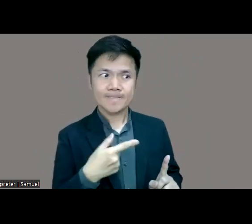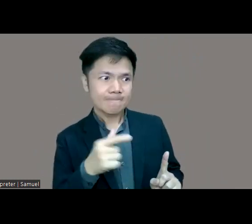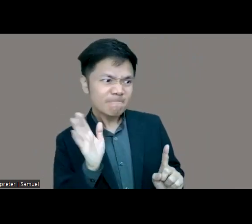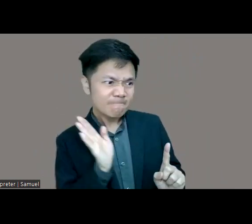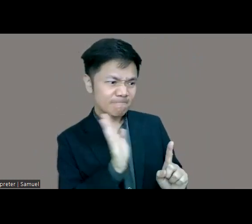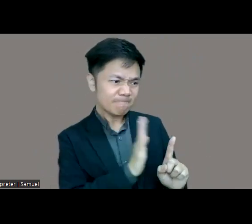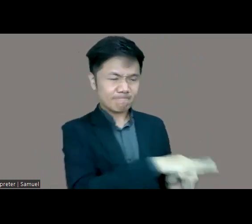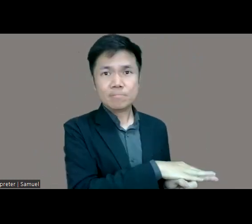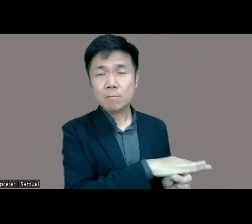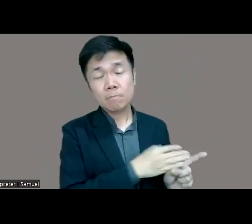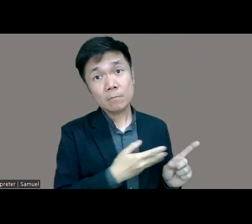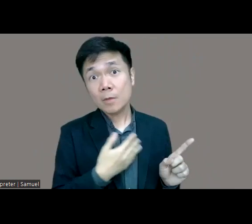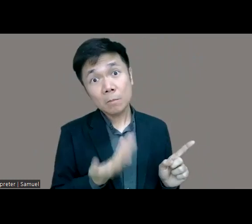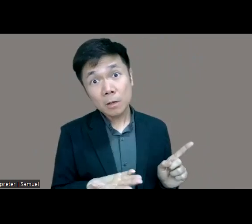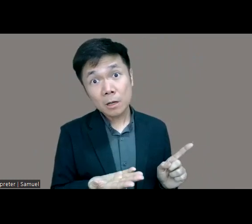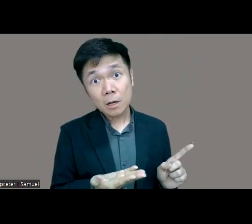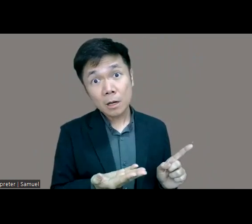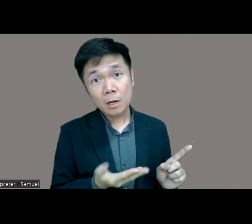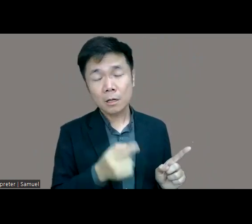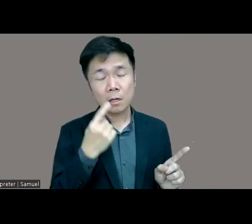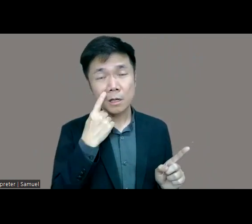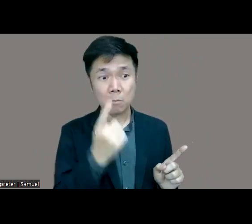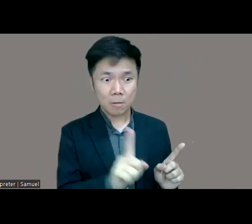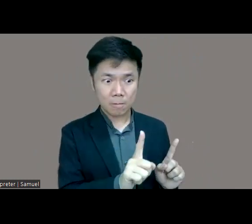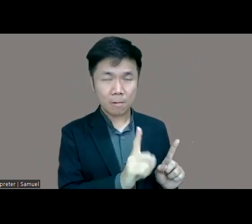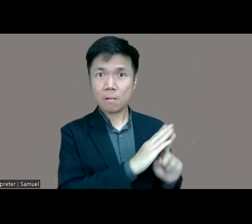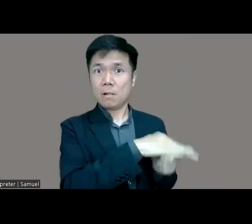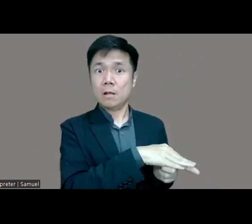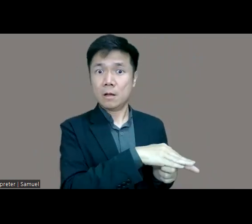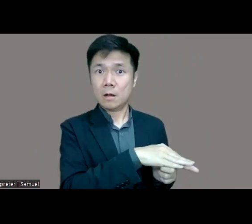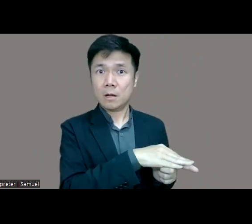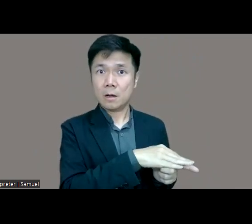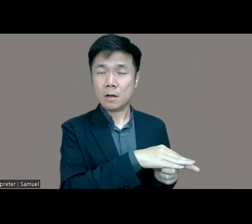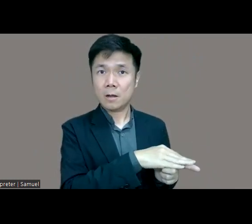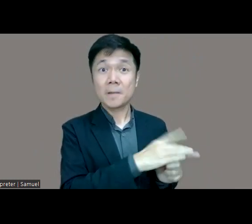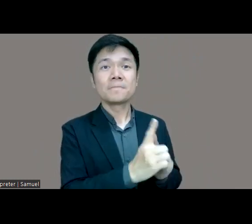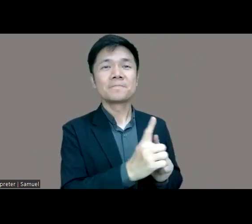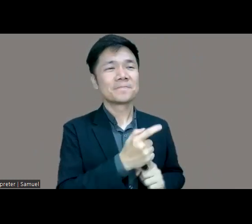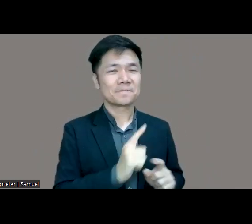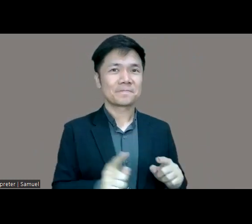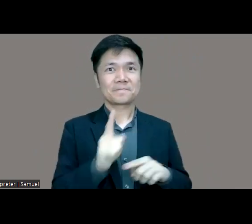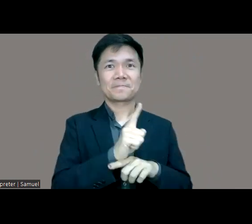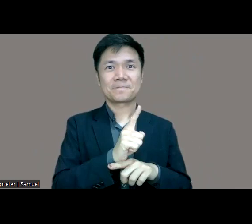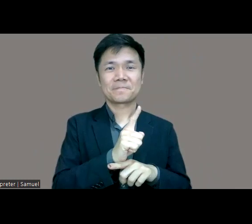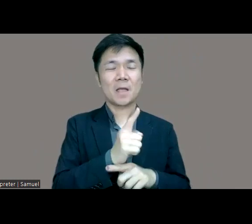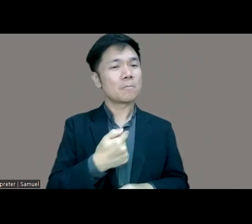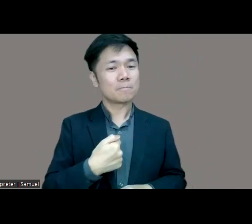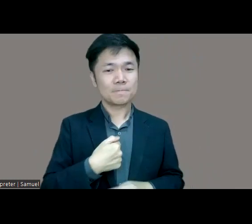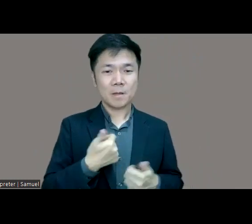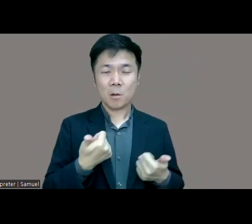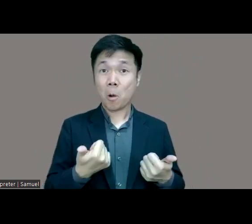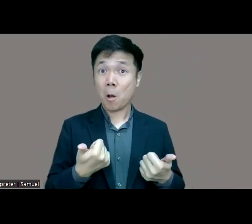that this person can be blocked or his case can be make on